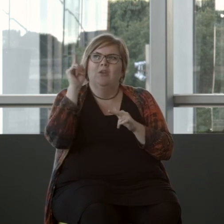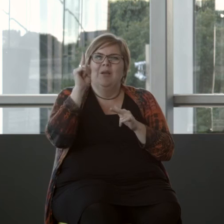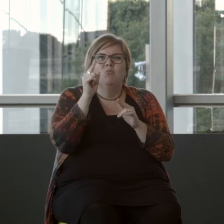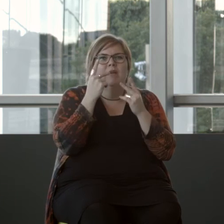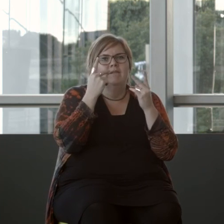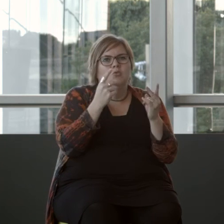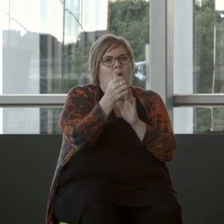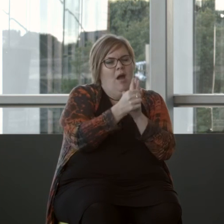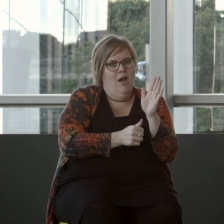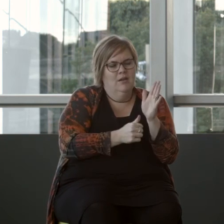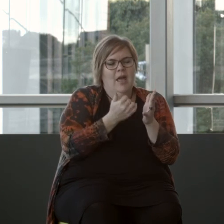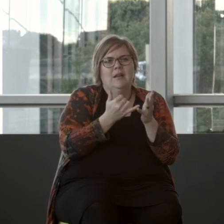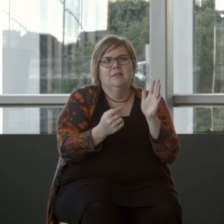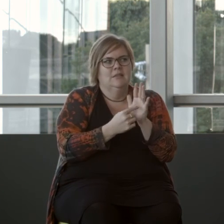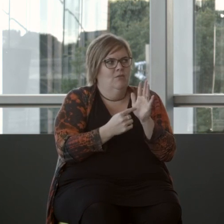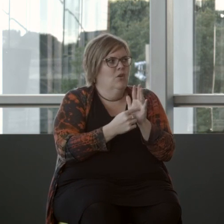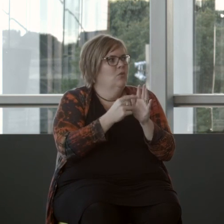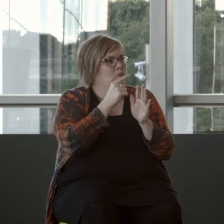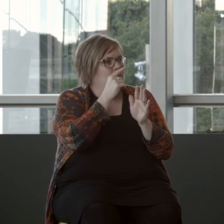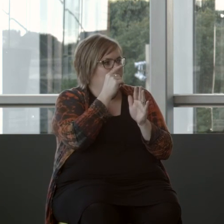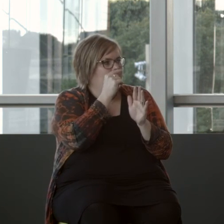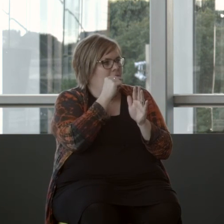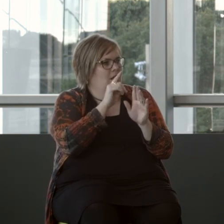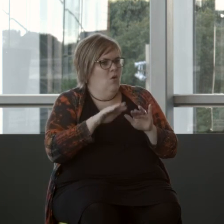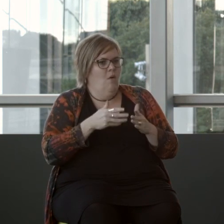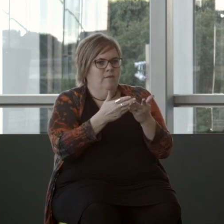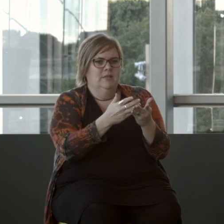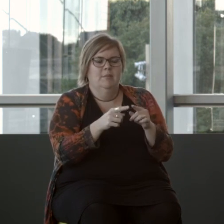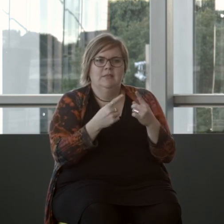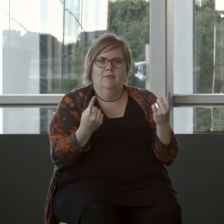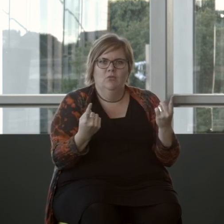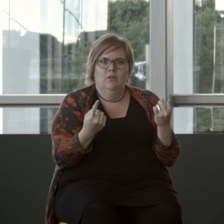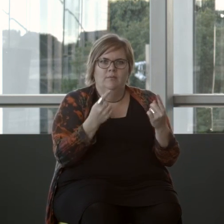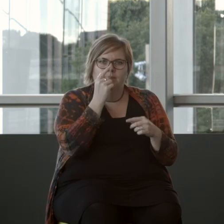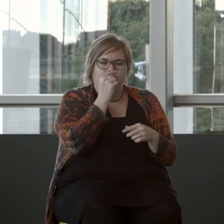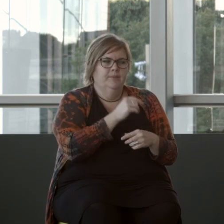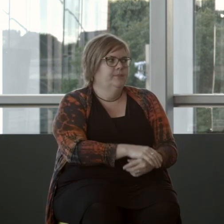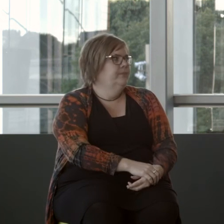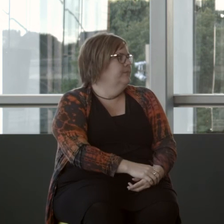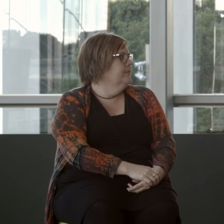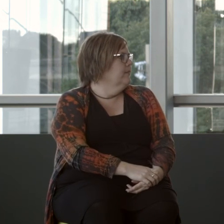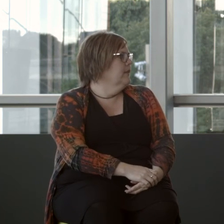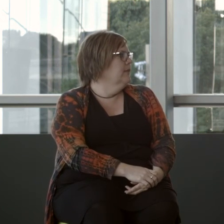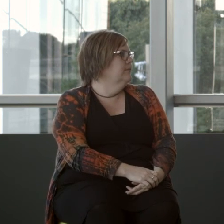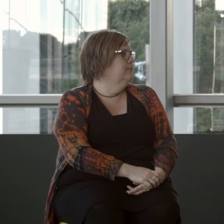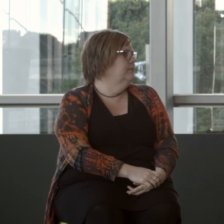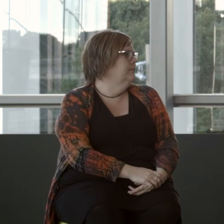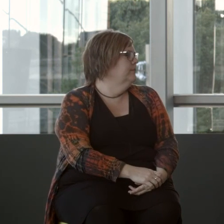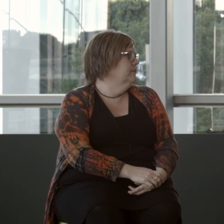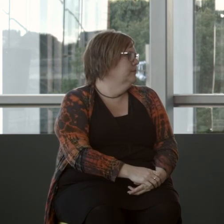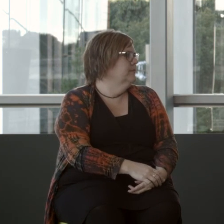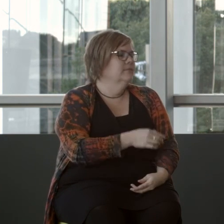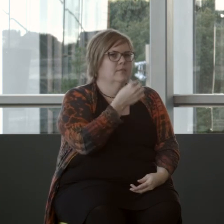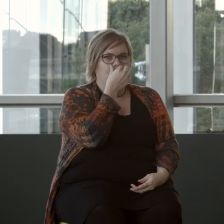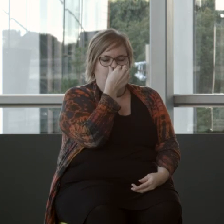it's something different that we can offer, and it's something that we can create a disjuncture for. That's good. Also,